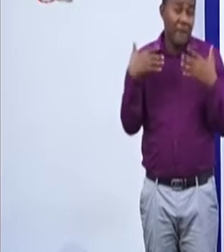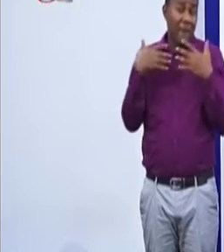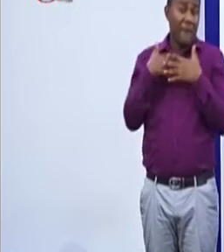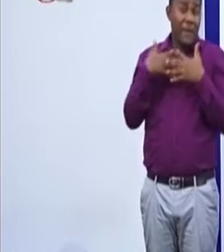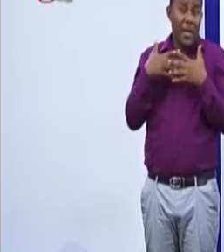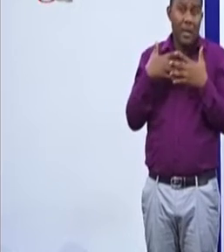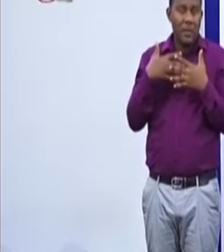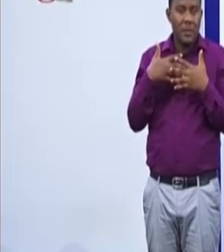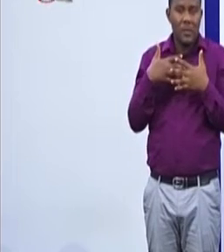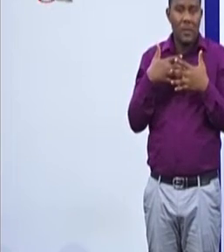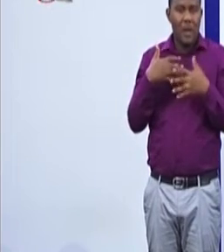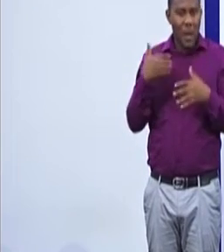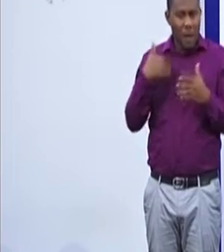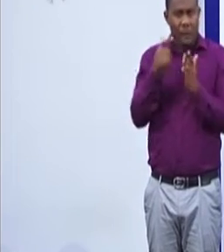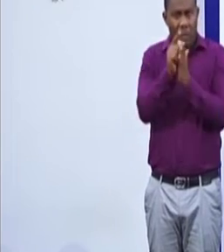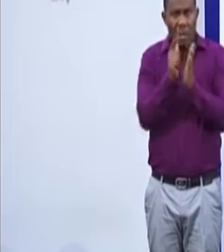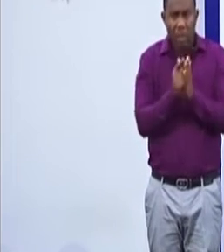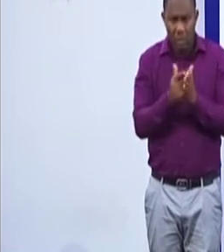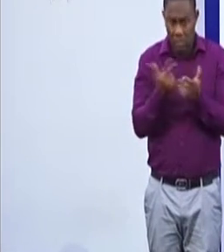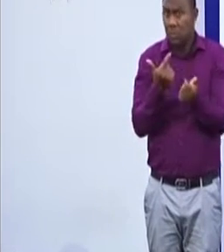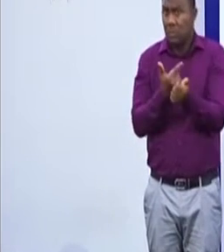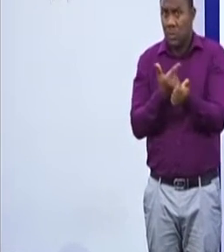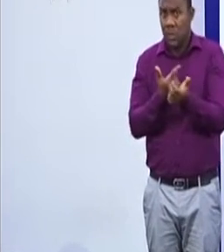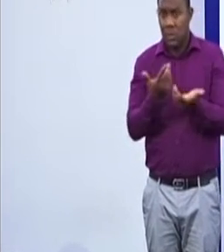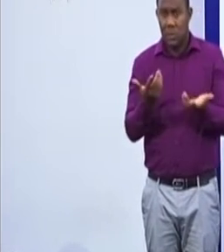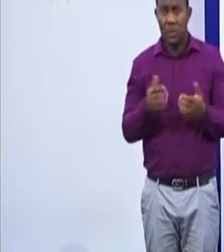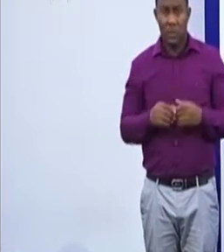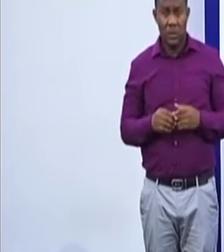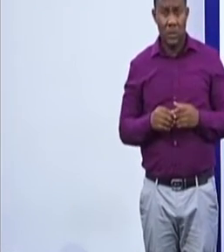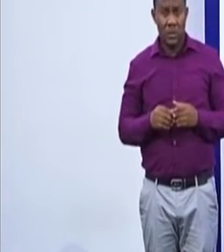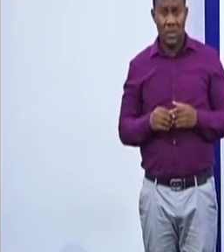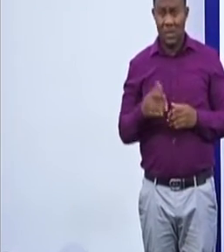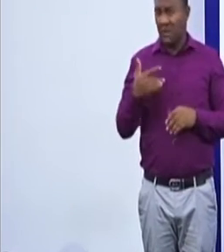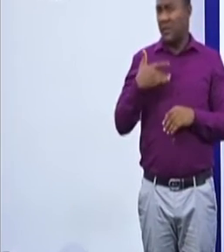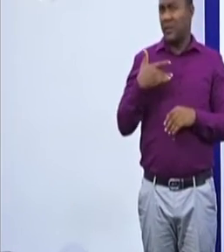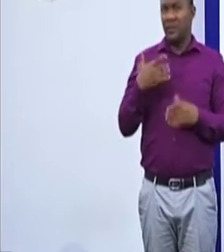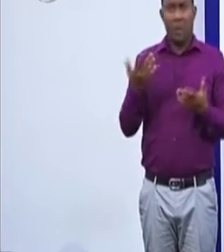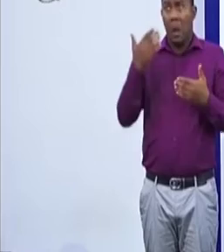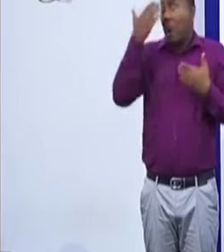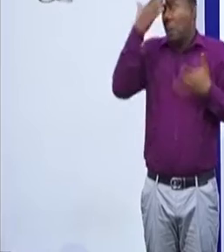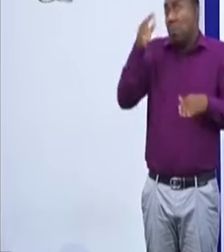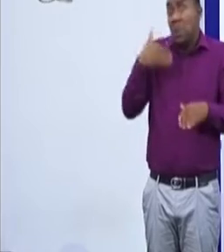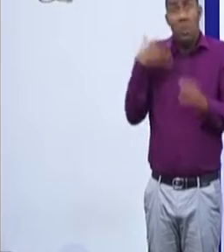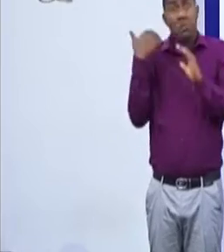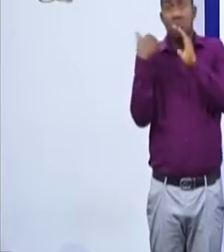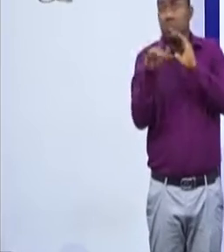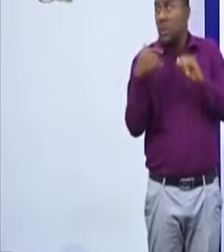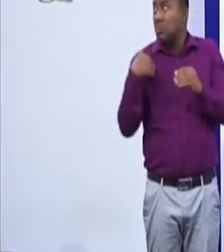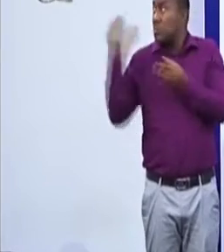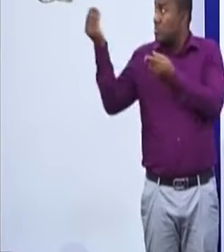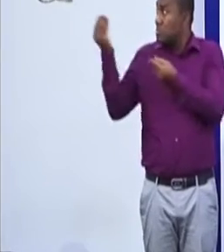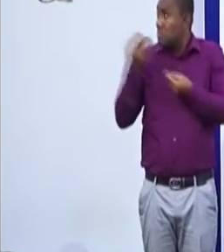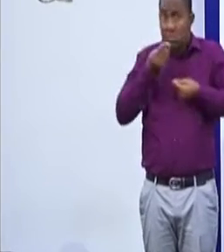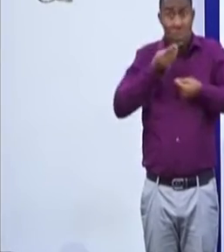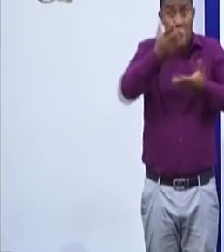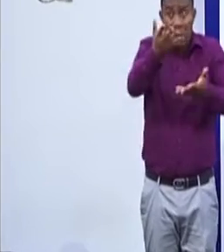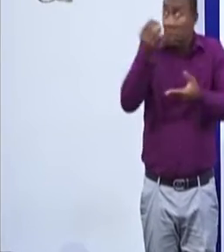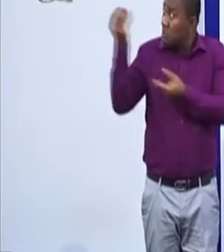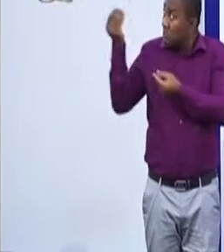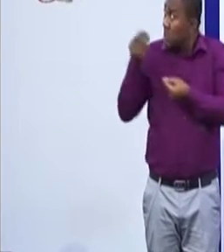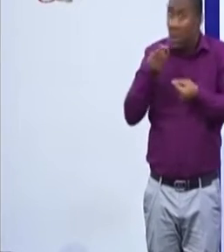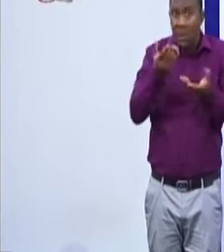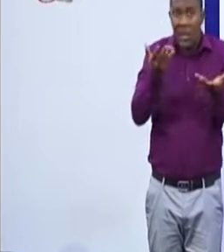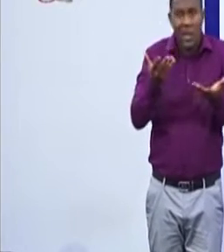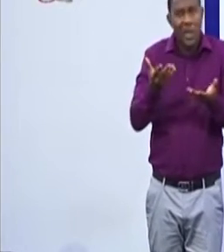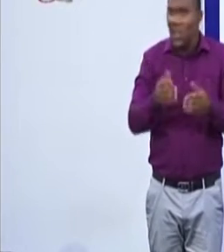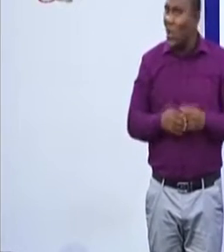and panic. There are laws in this country against these, and you will not be excused by saying, I didn't know, I was just sharing it, I was just forwarding